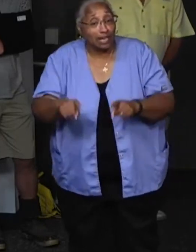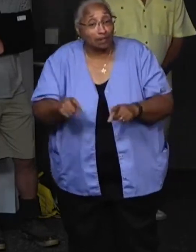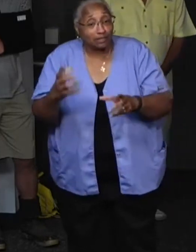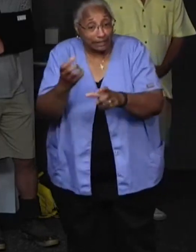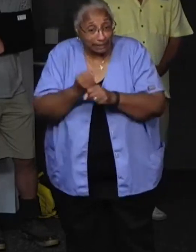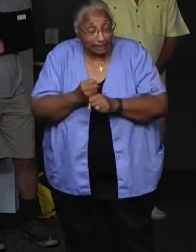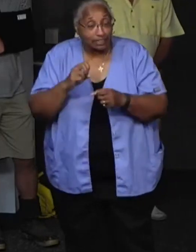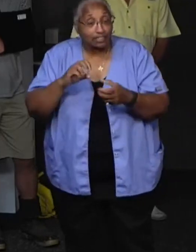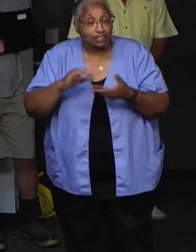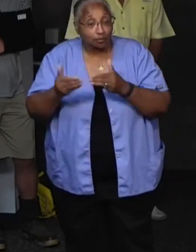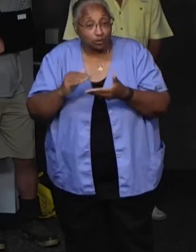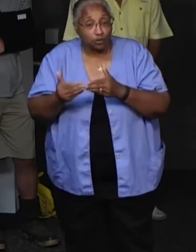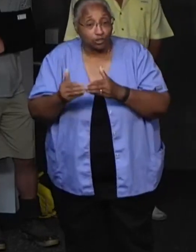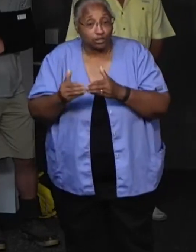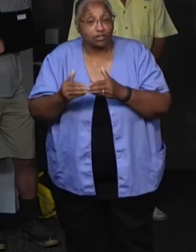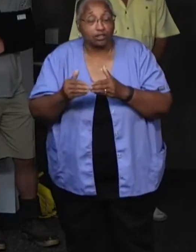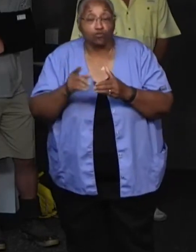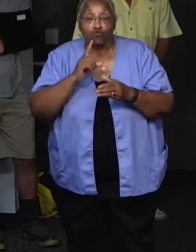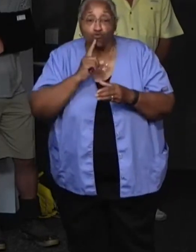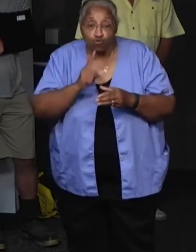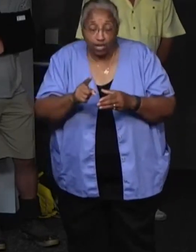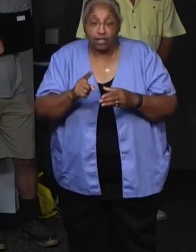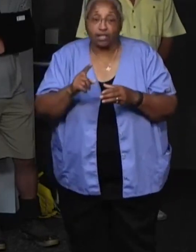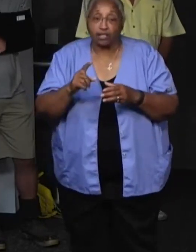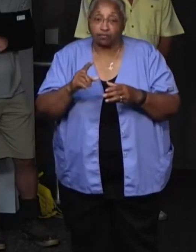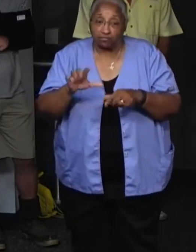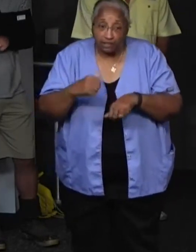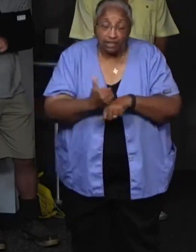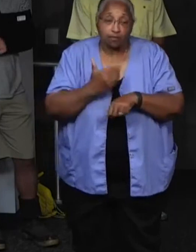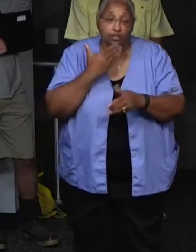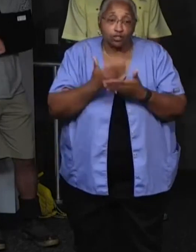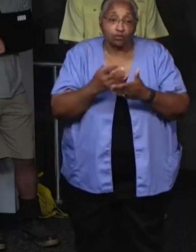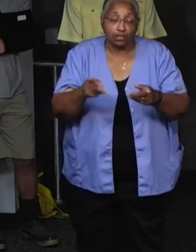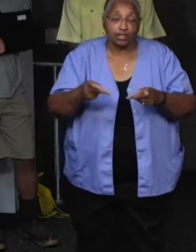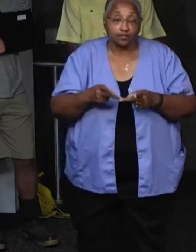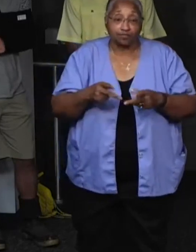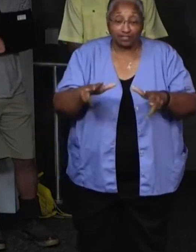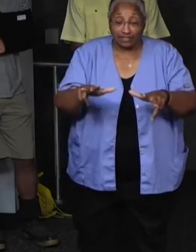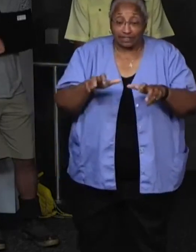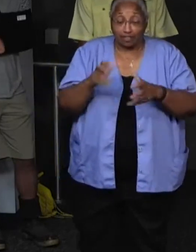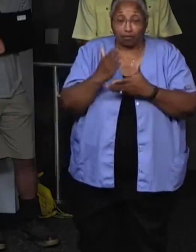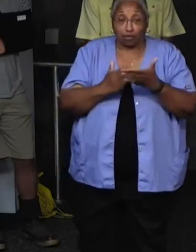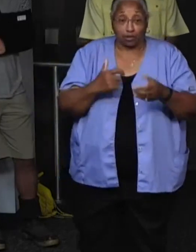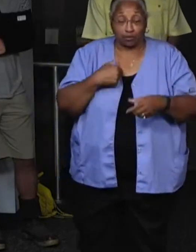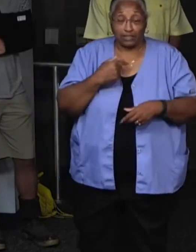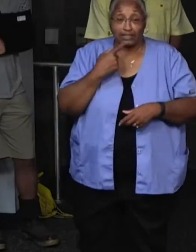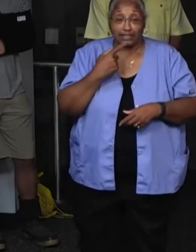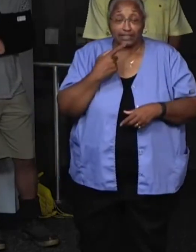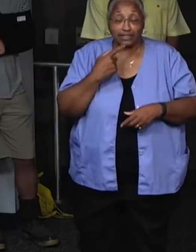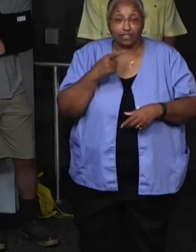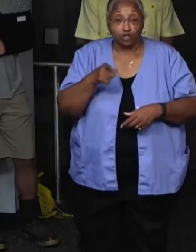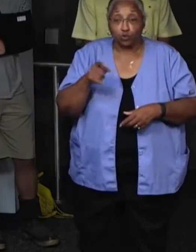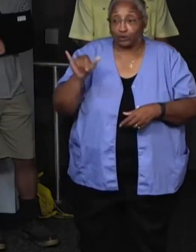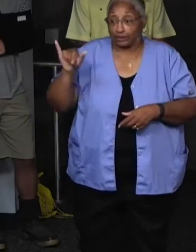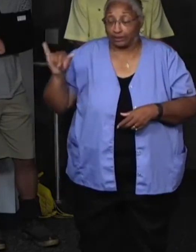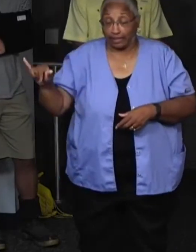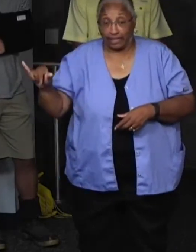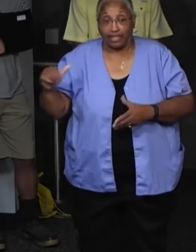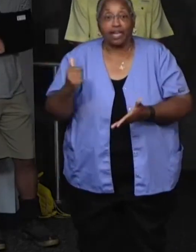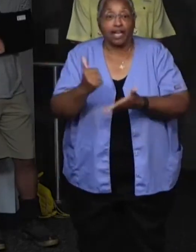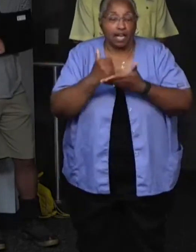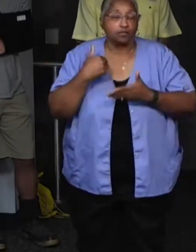community back on its feet. And the selfish part of me says, if you stay back, it helps us.